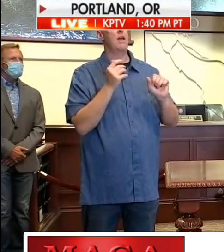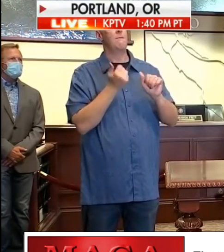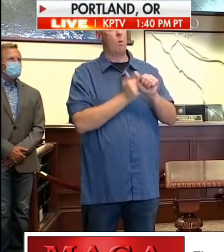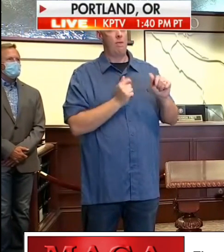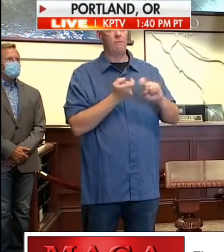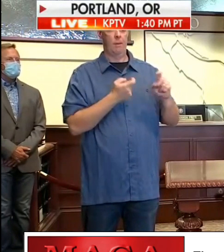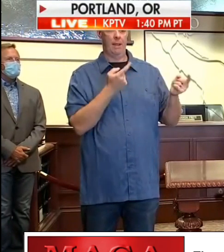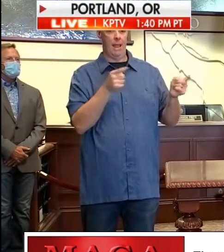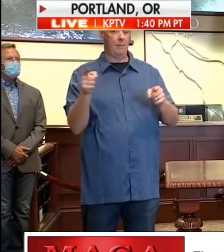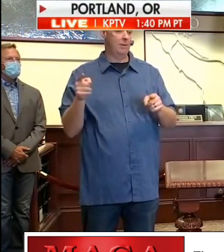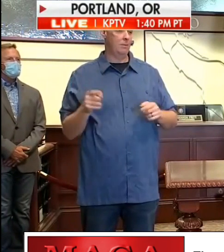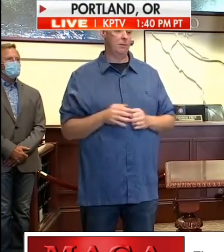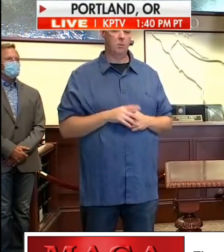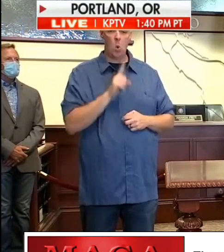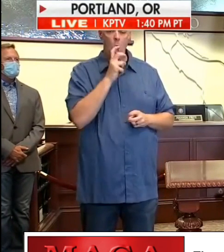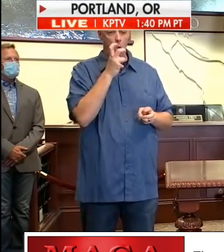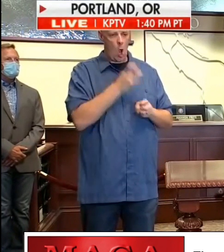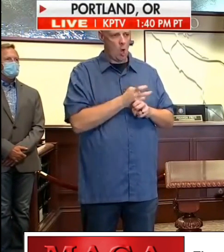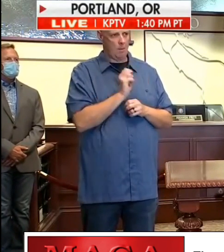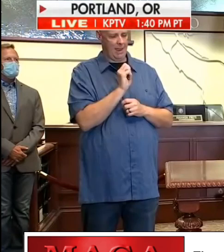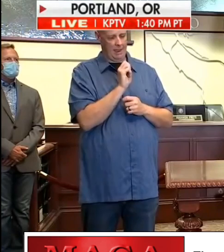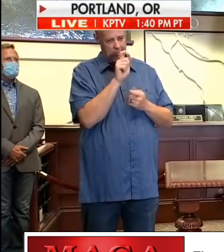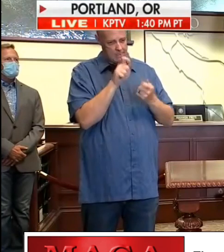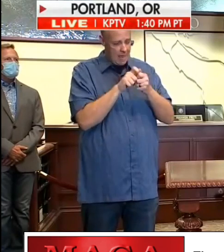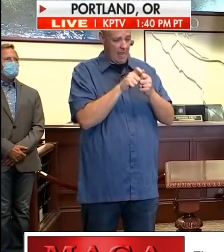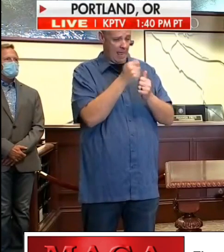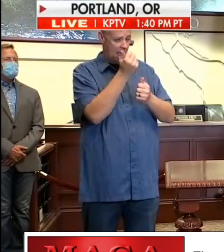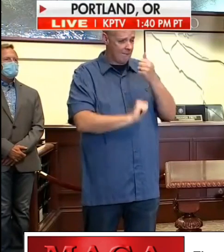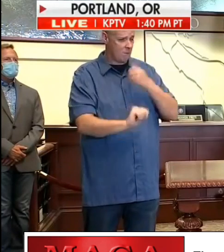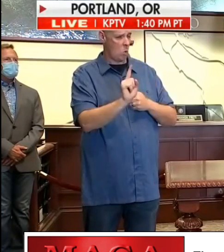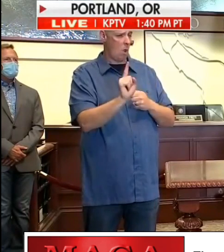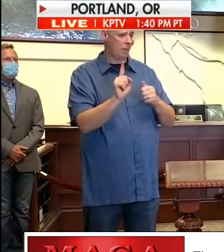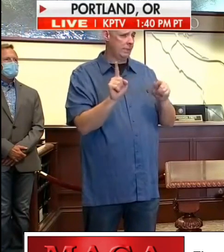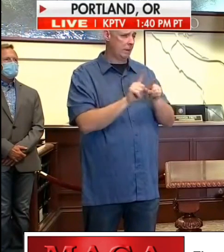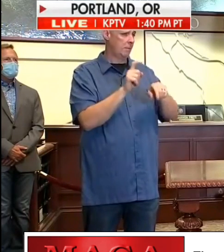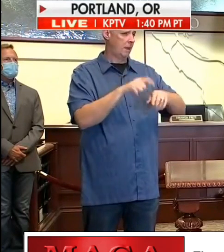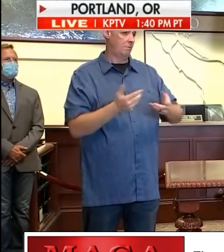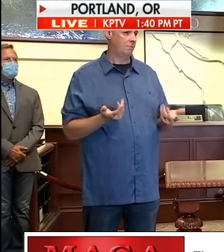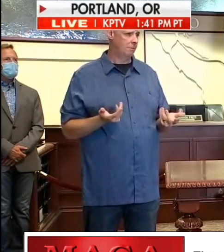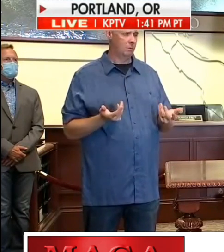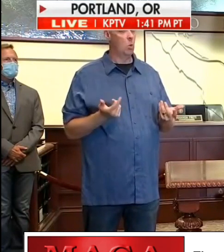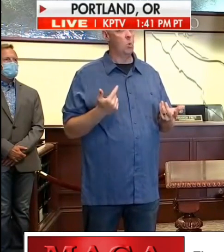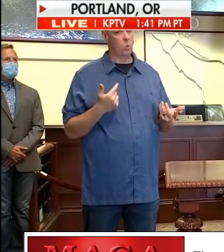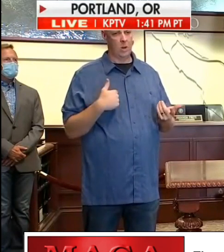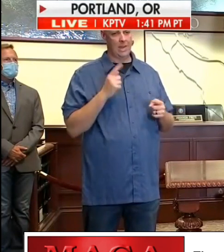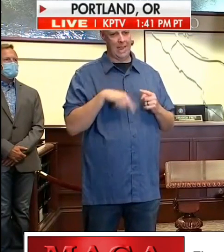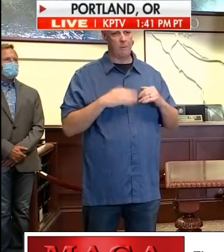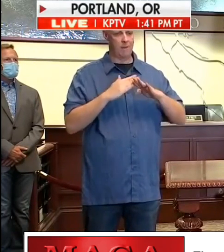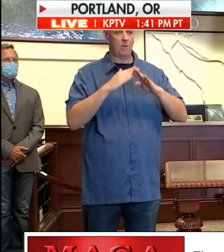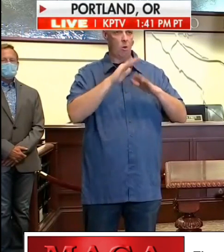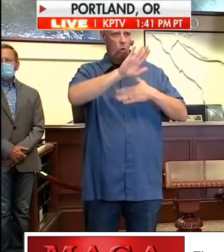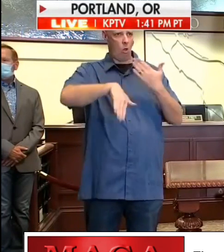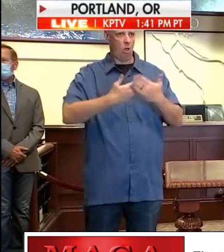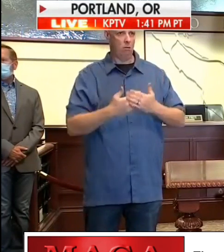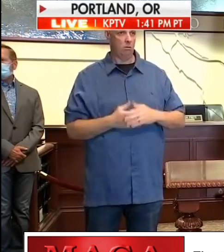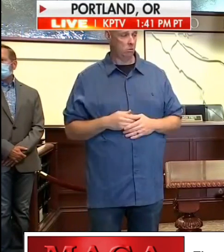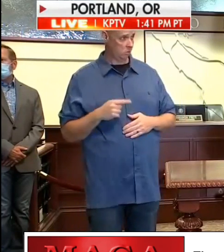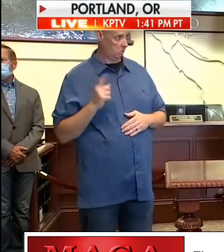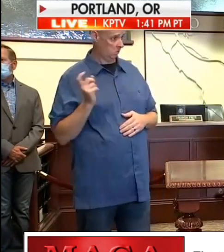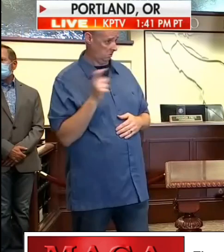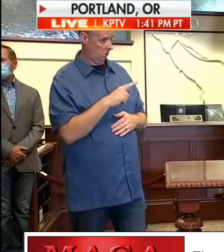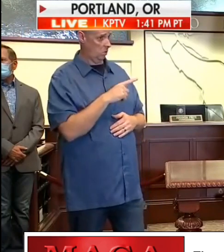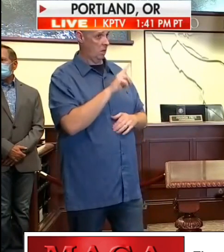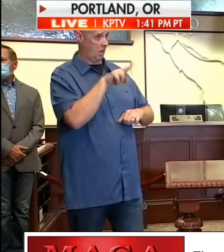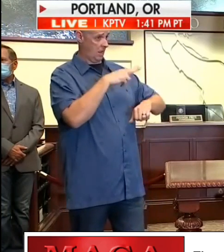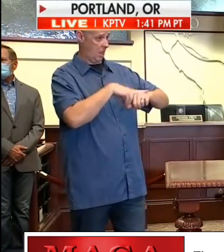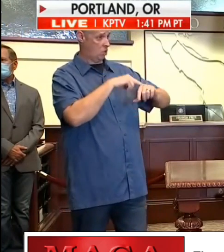But it's hard to be in absolutes and say, you know, we can be here and prevent these skirmishes. Are you close to needing the